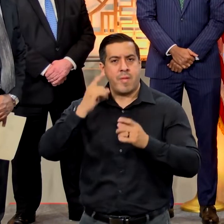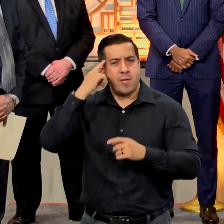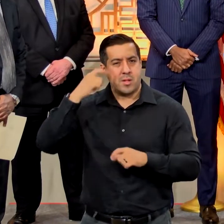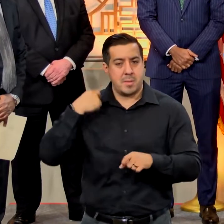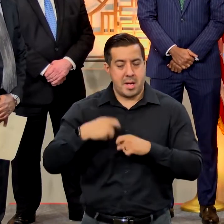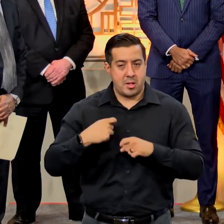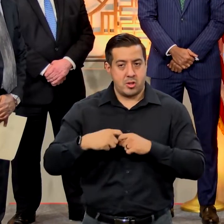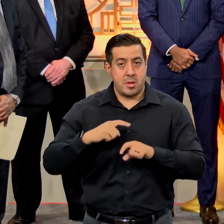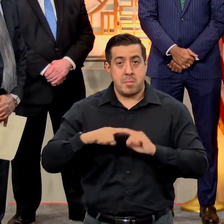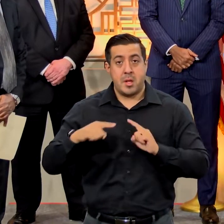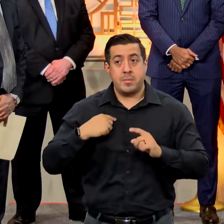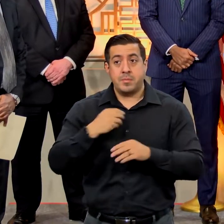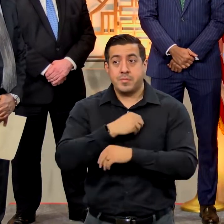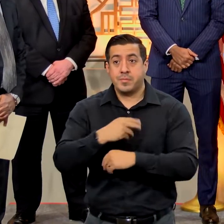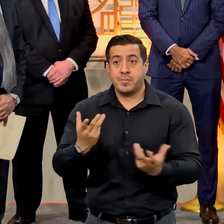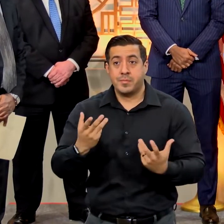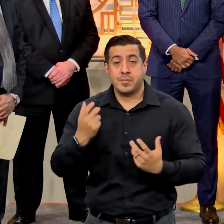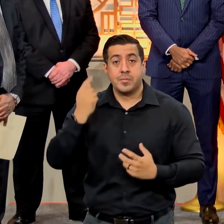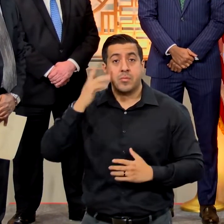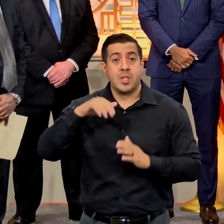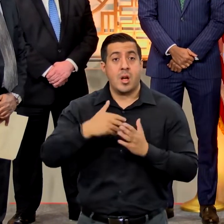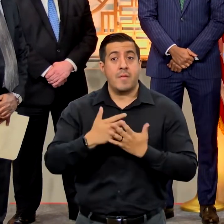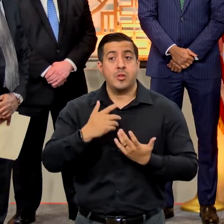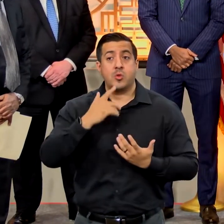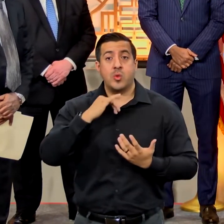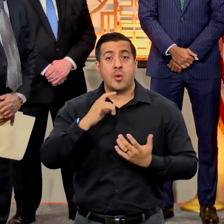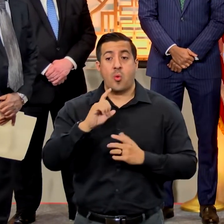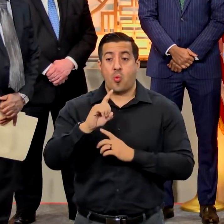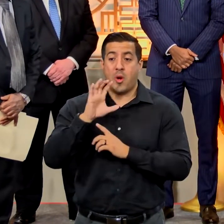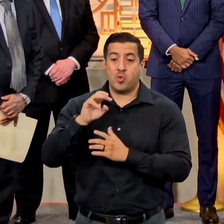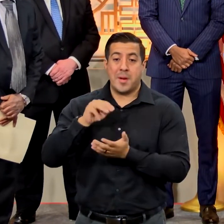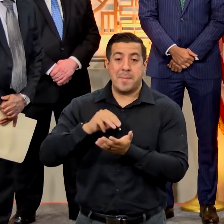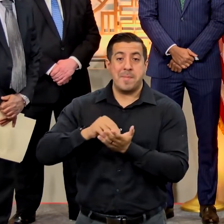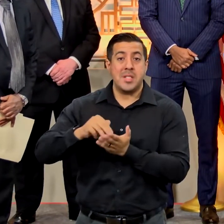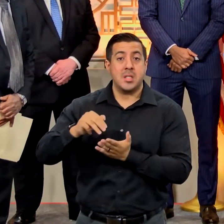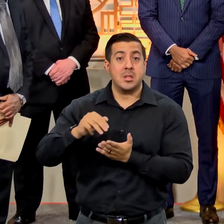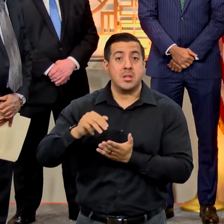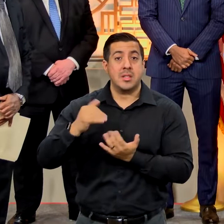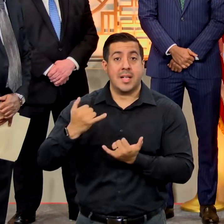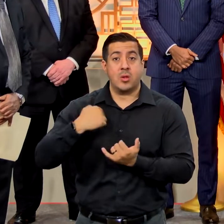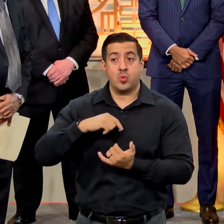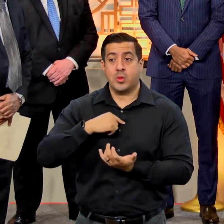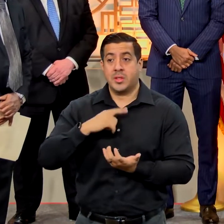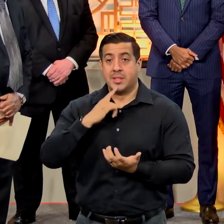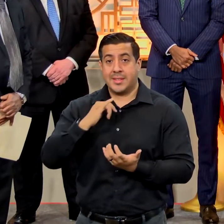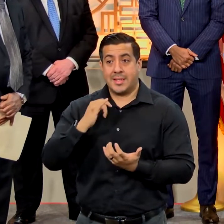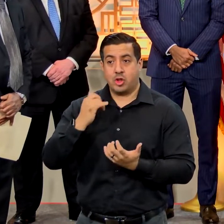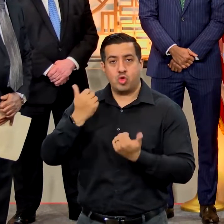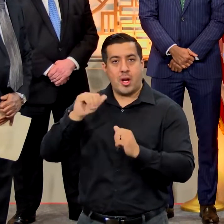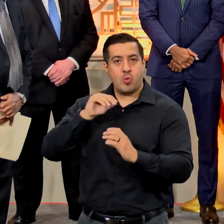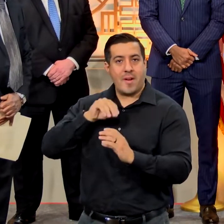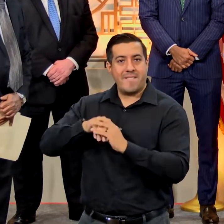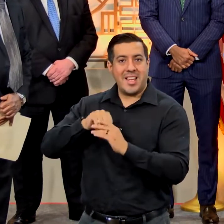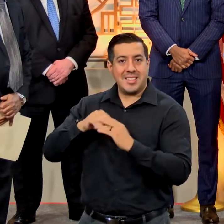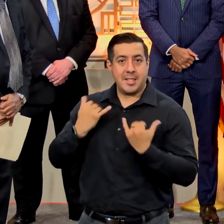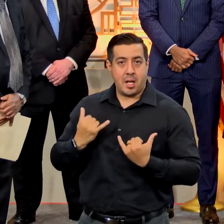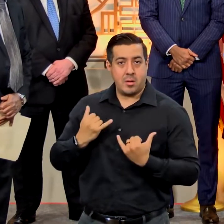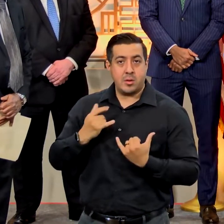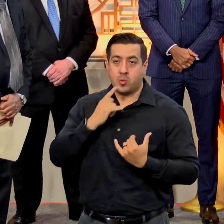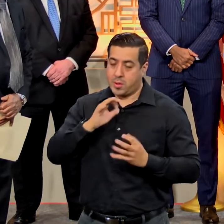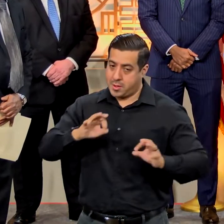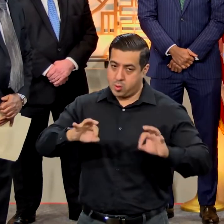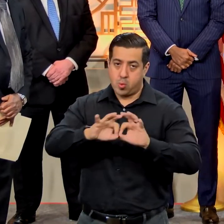but I would just simply say that the number of 100 million that we're now shooting to invest is